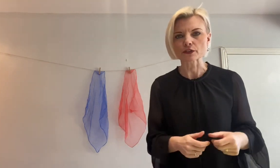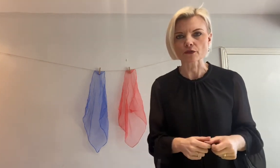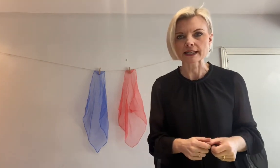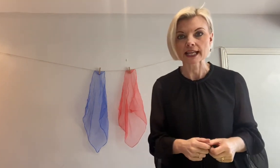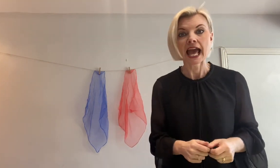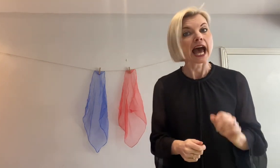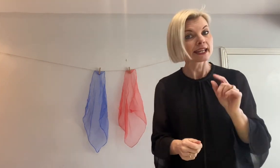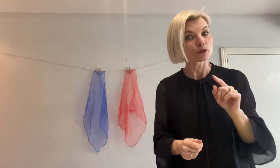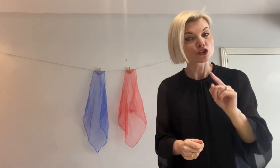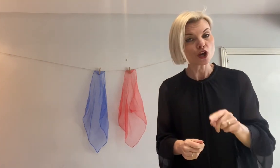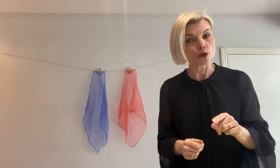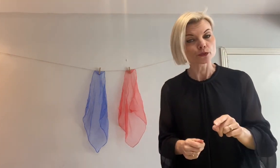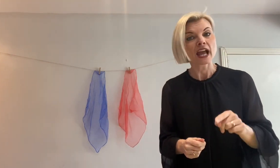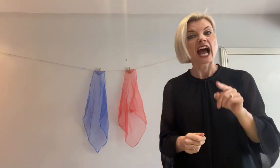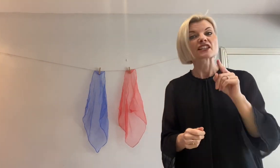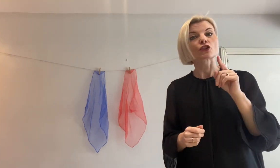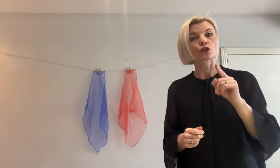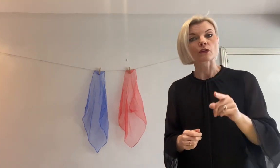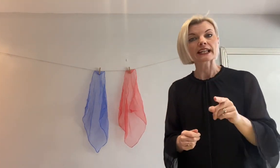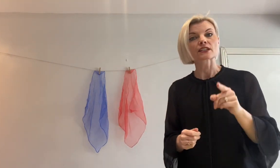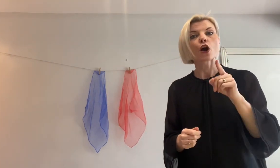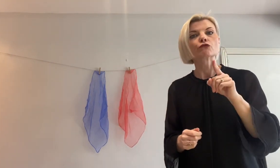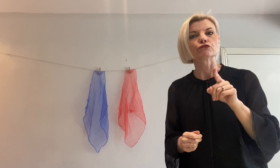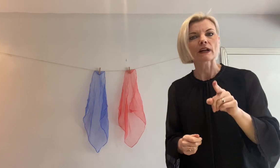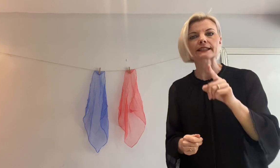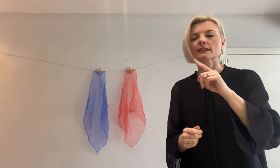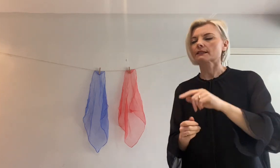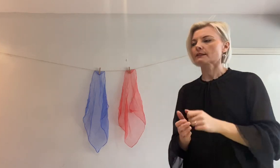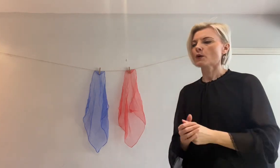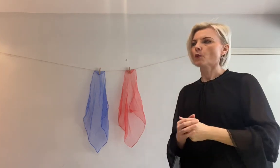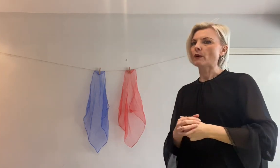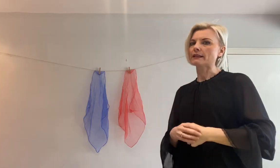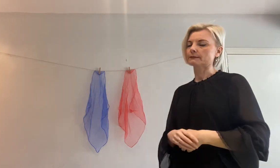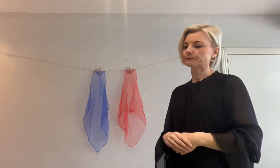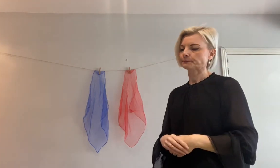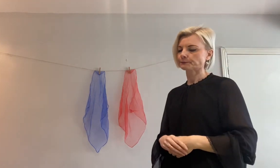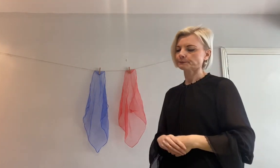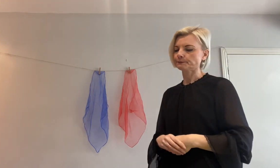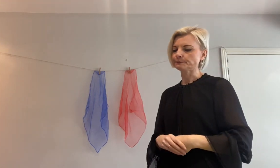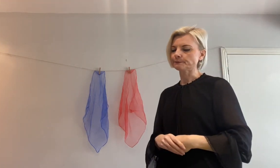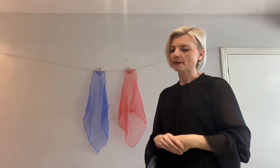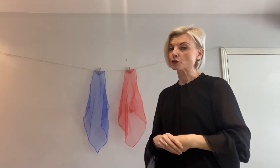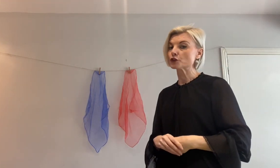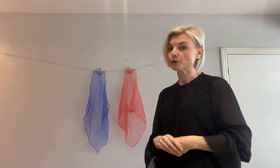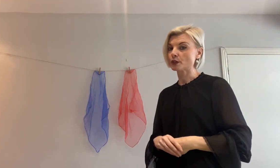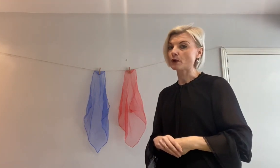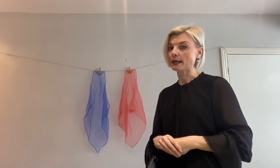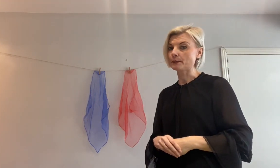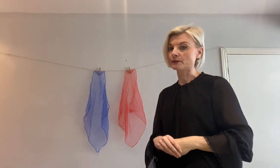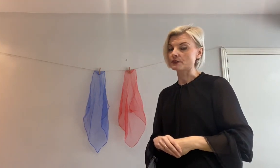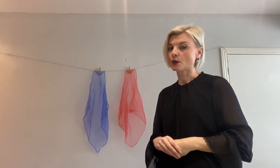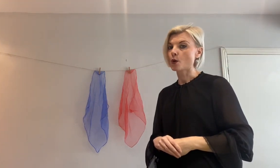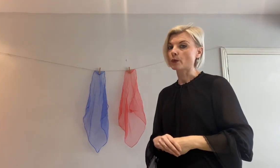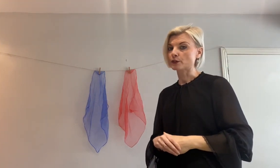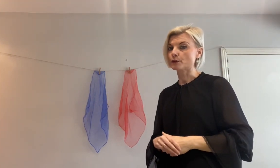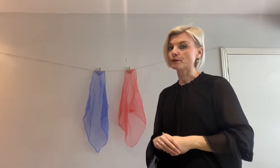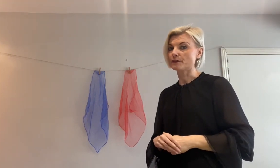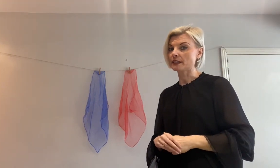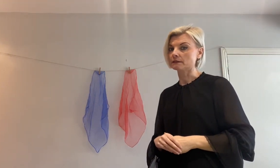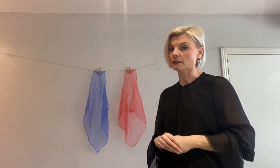red. And it was known as the Great Redness. Well, do you know what happens when you feel